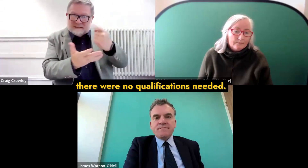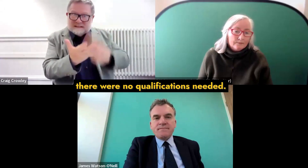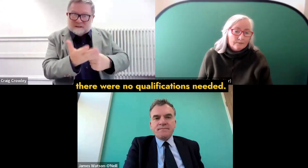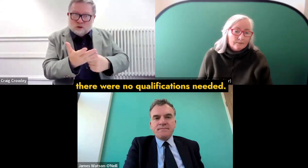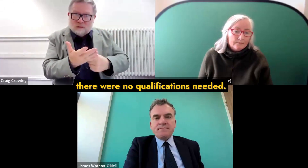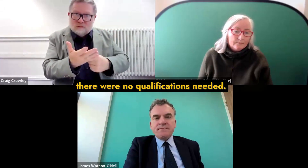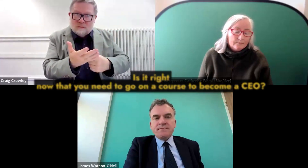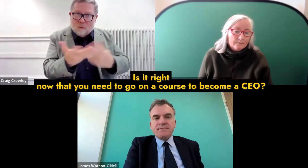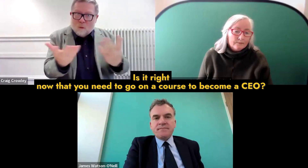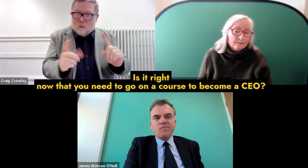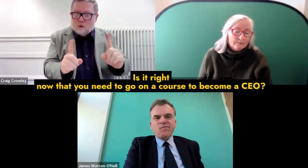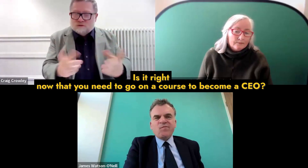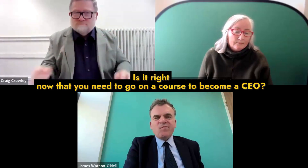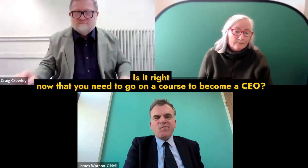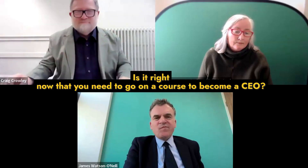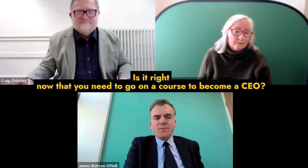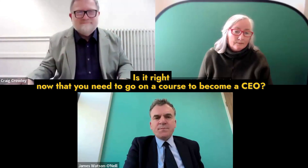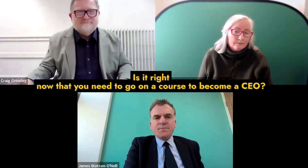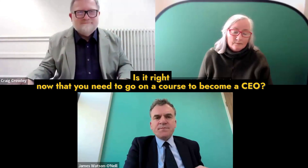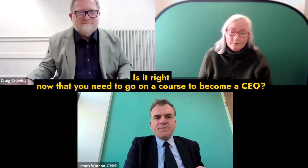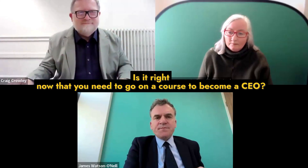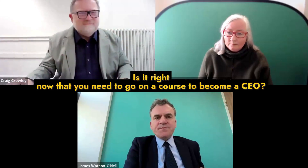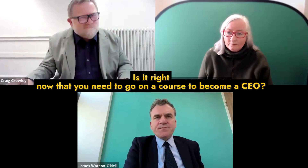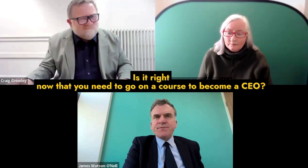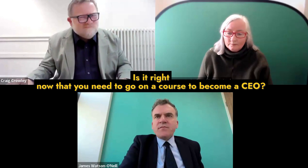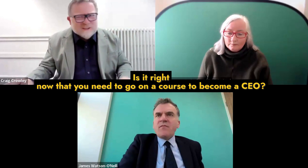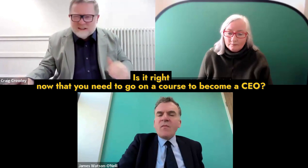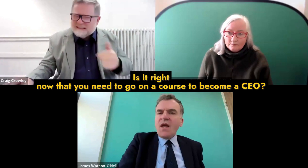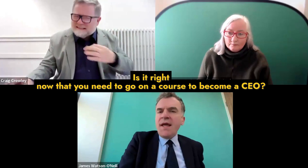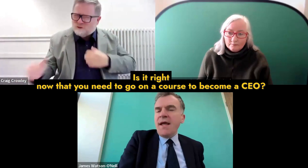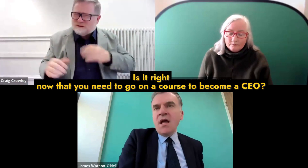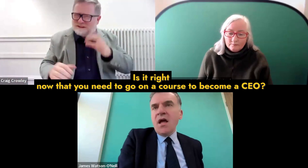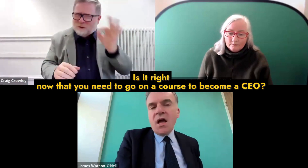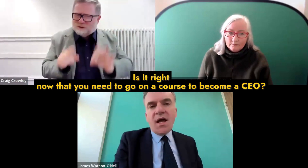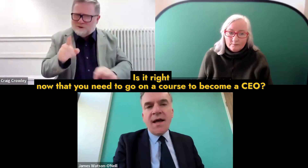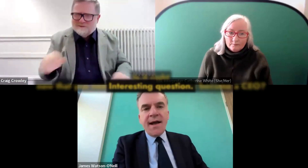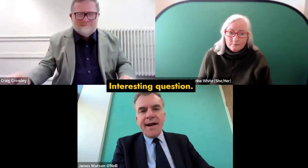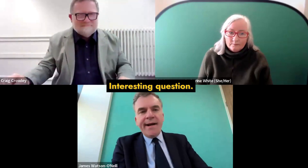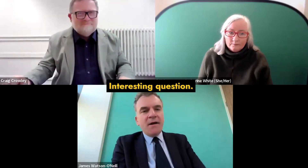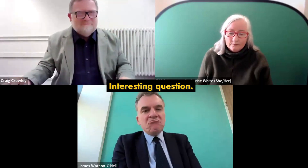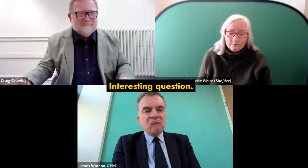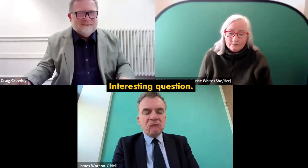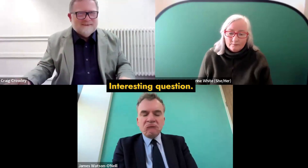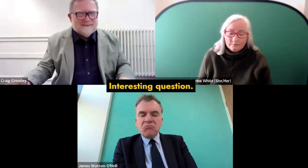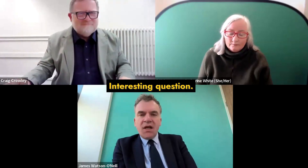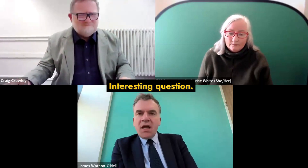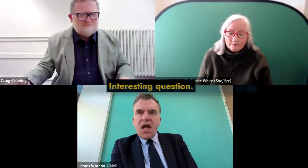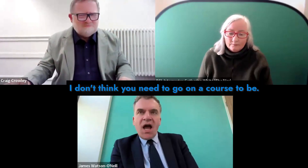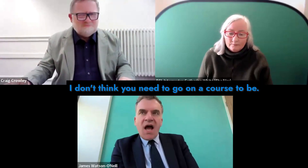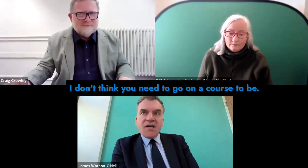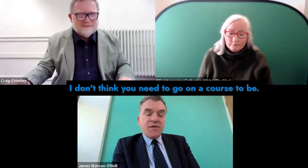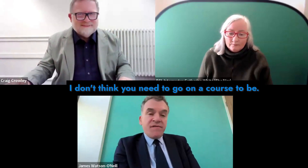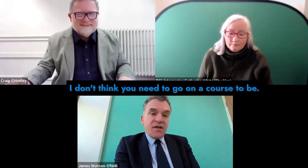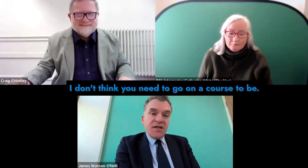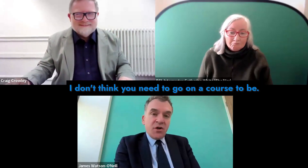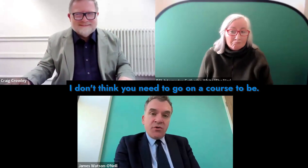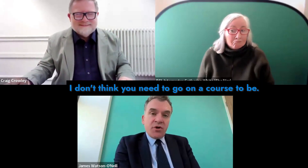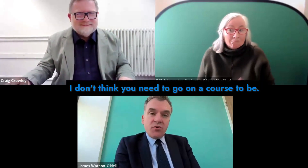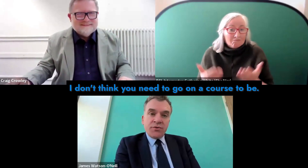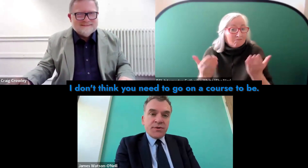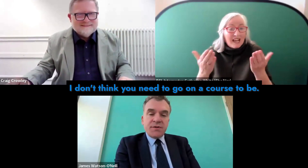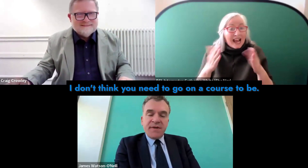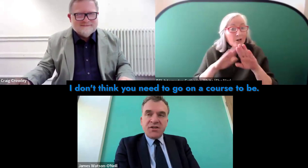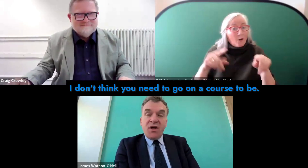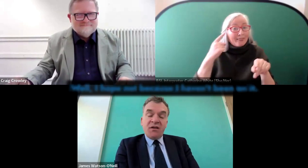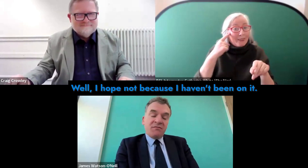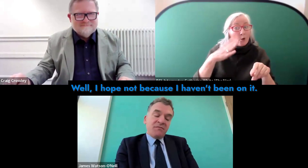qualifications needed. Is it right now that you need to go on a course to become a CEO? Interesting question. I don't think you need to go on